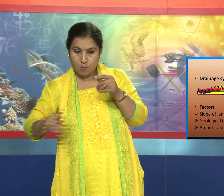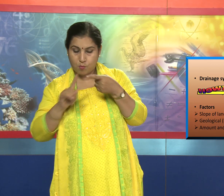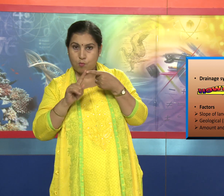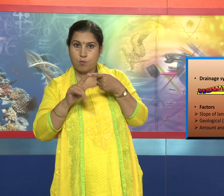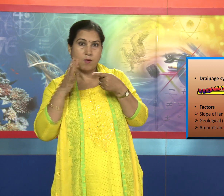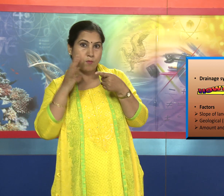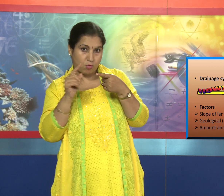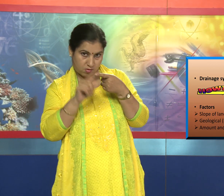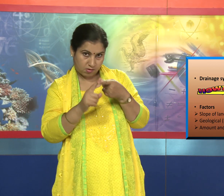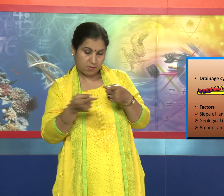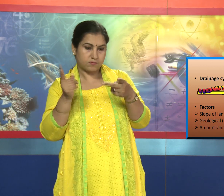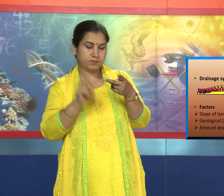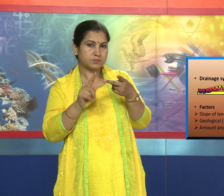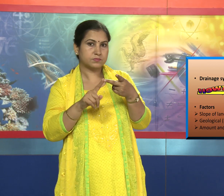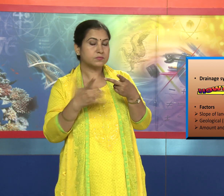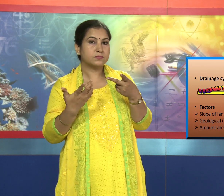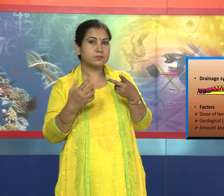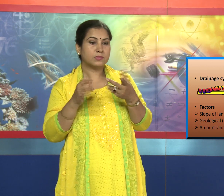Another factor is geological structure